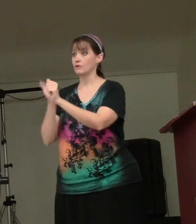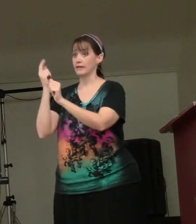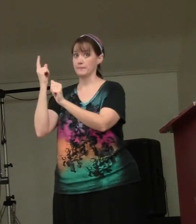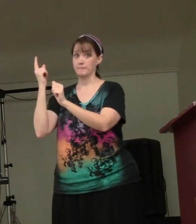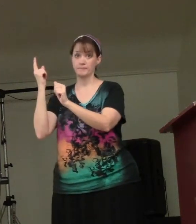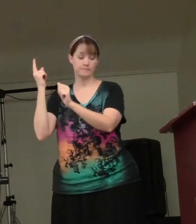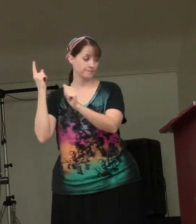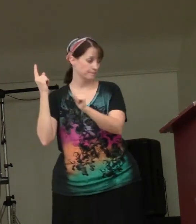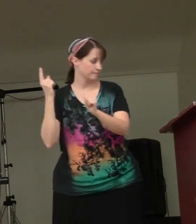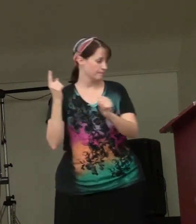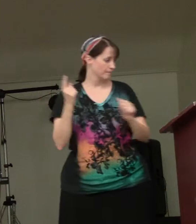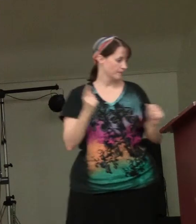him?